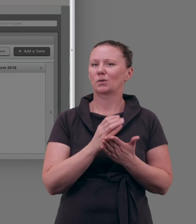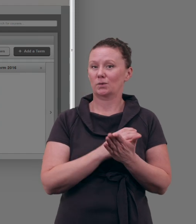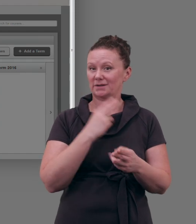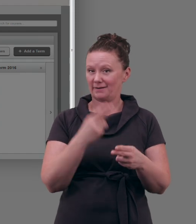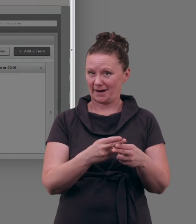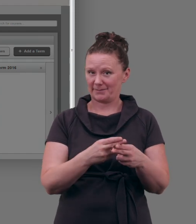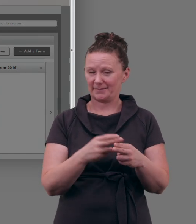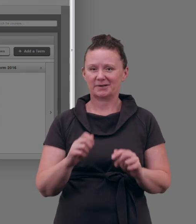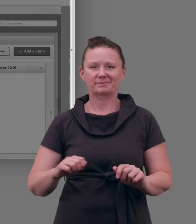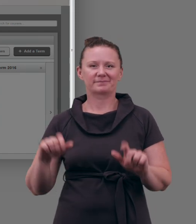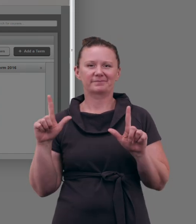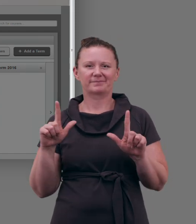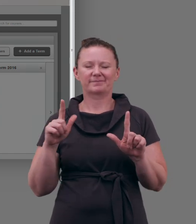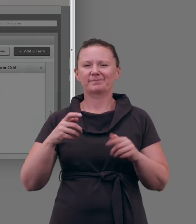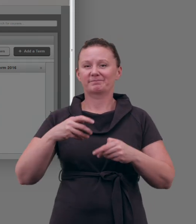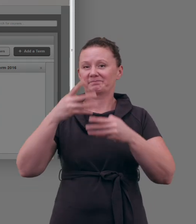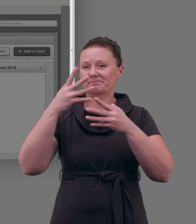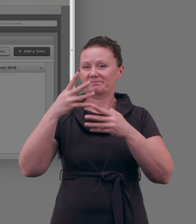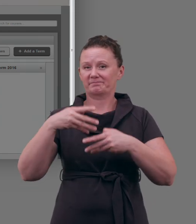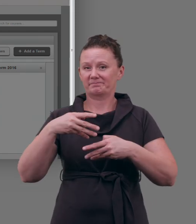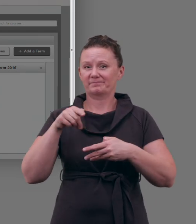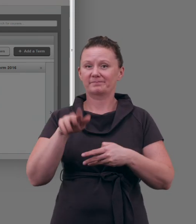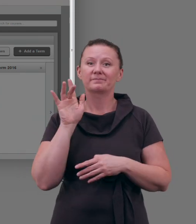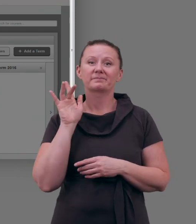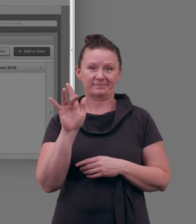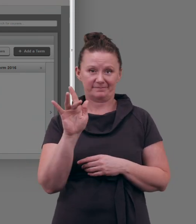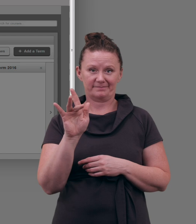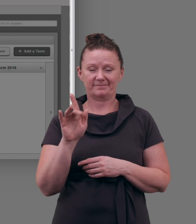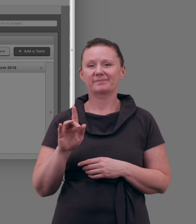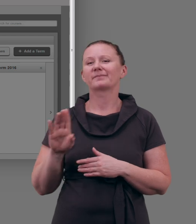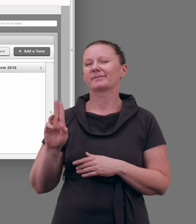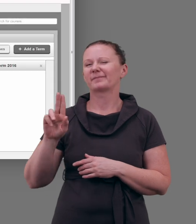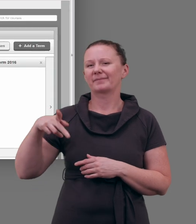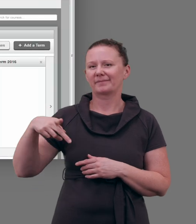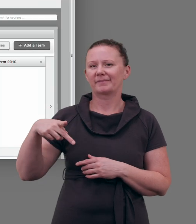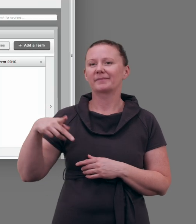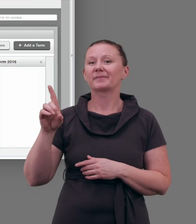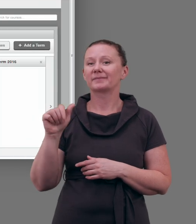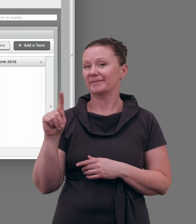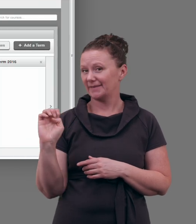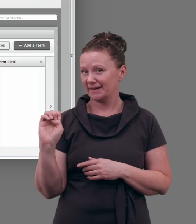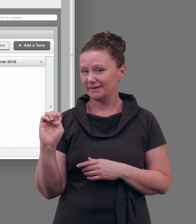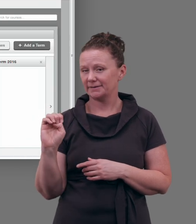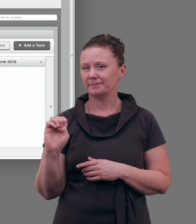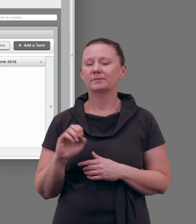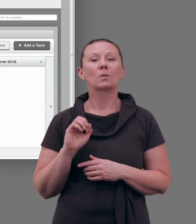Click the Update Course button to move the course. You can also delete a course from your plan by clicking the X beside the course.